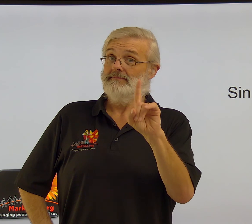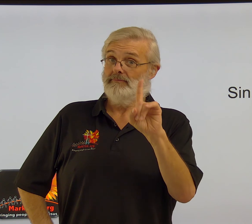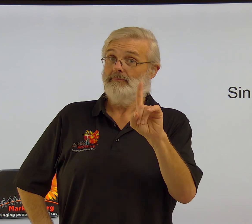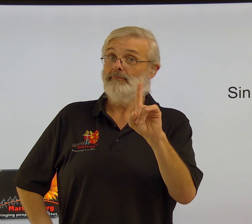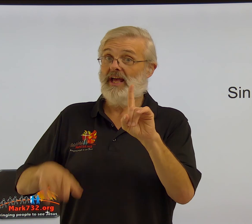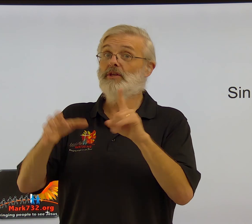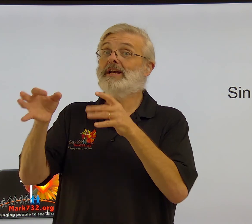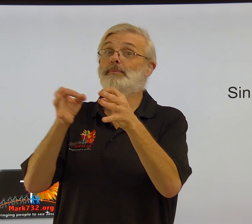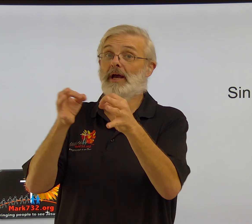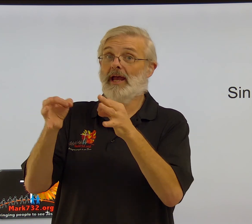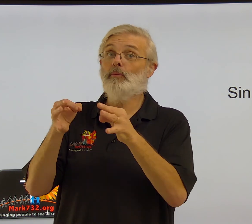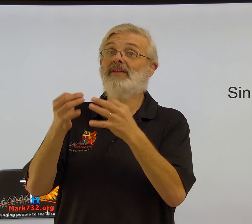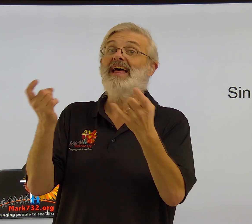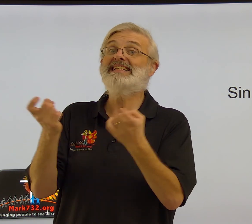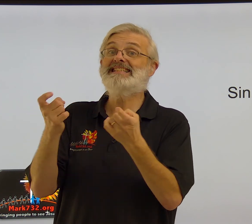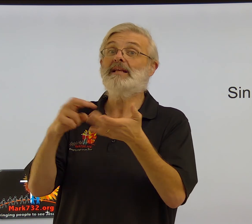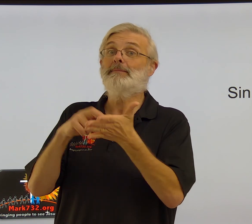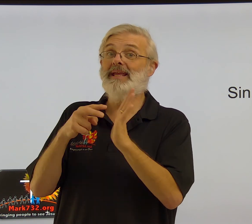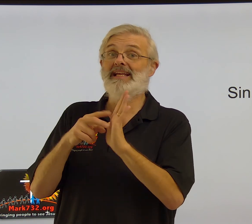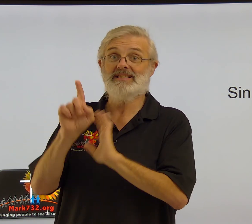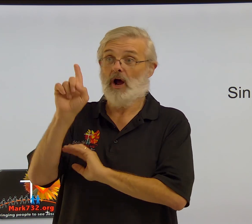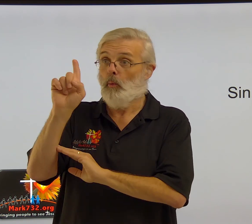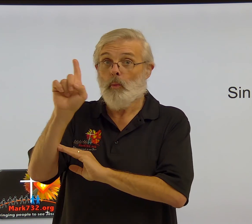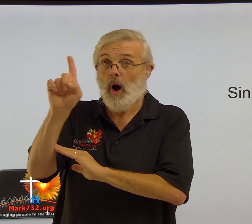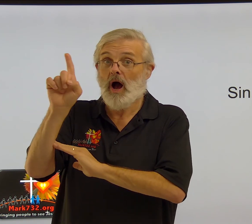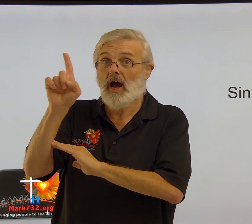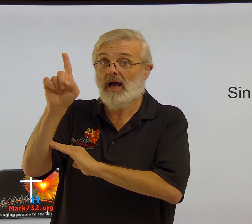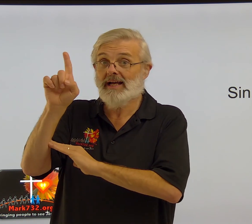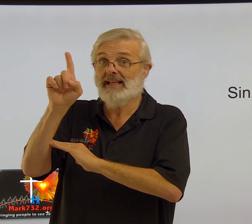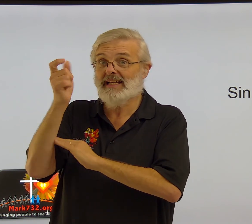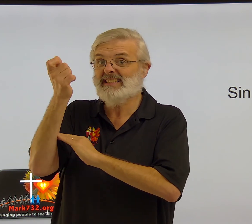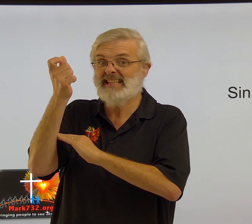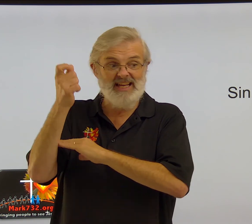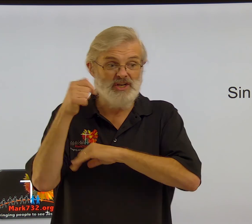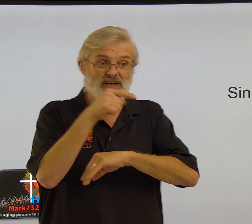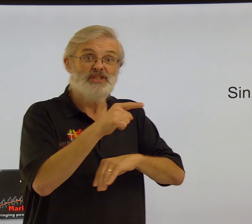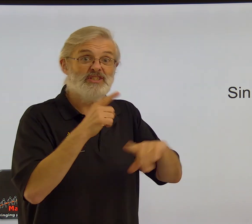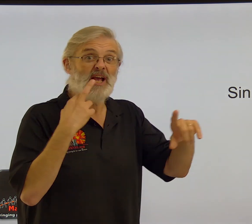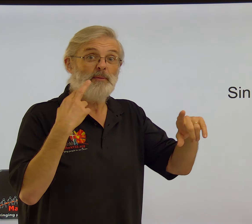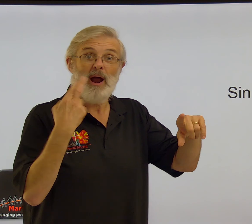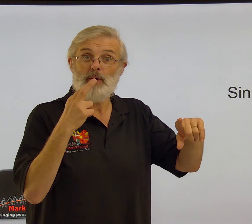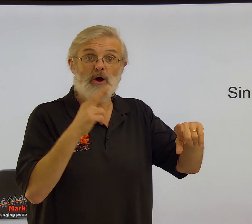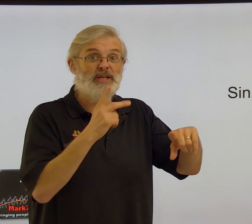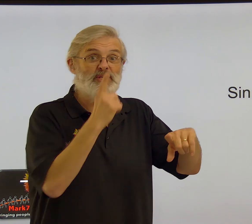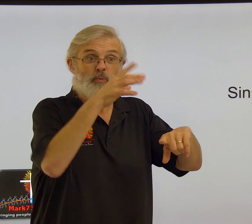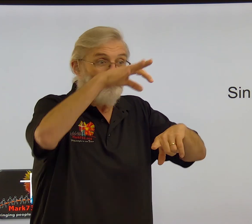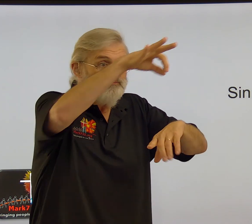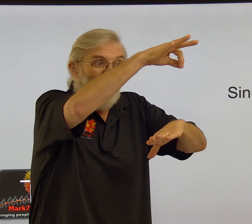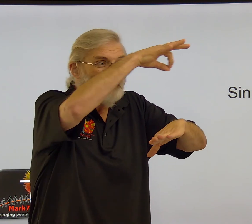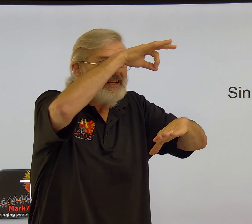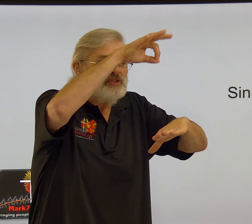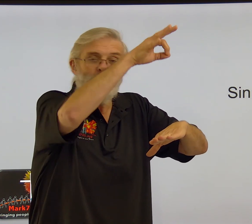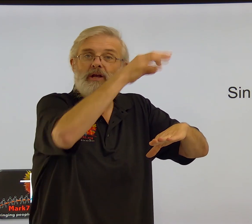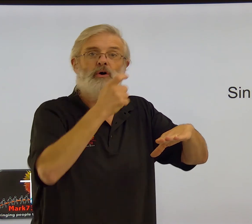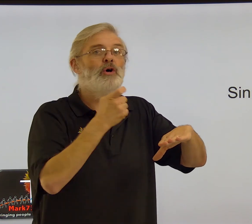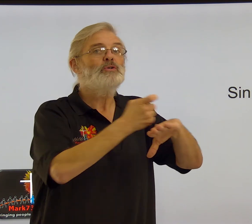But then you explain what that sin means. One little sin, just like my brownies, that little sprinkle